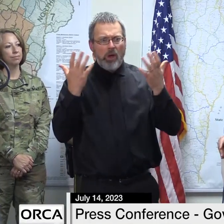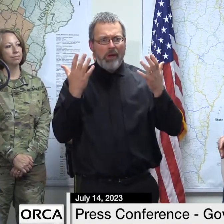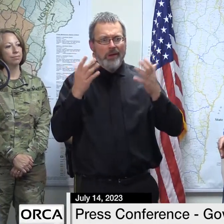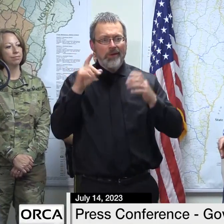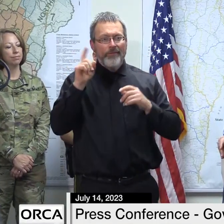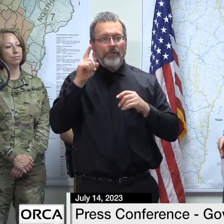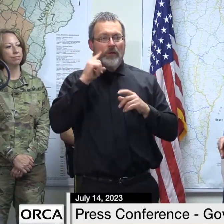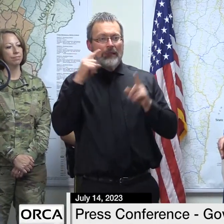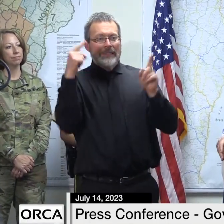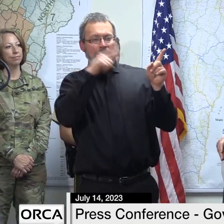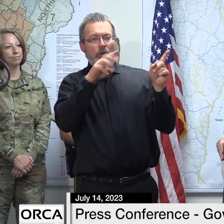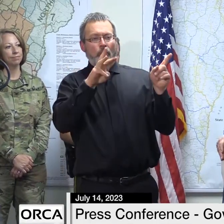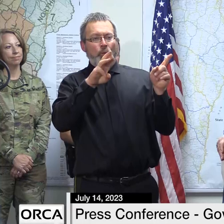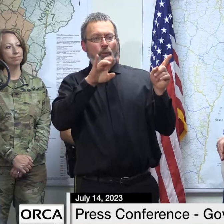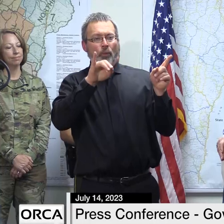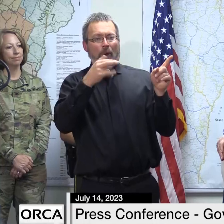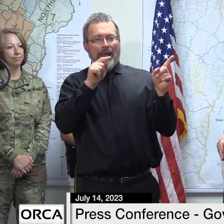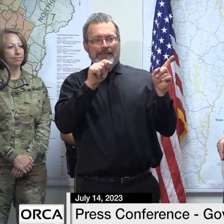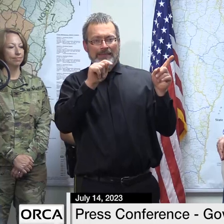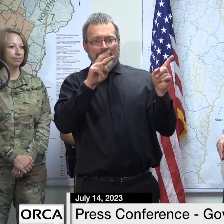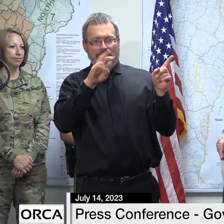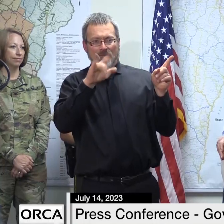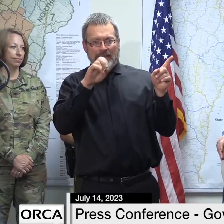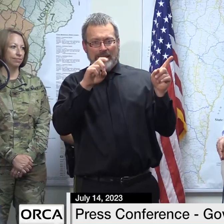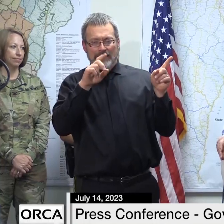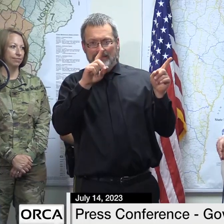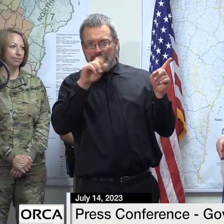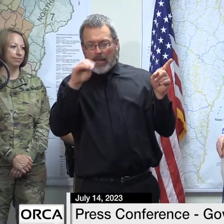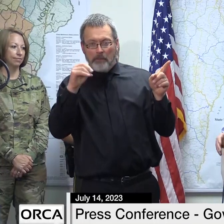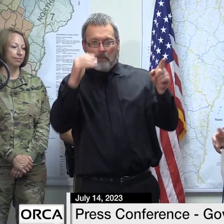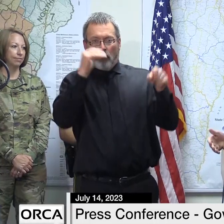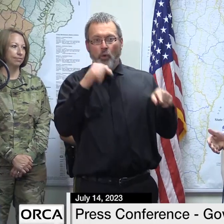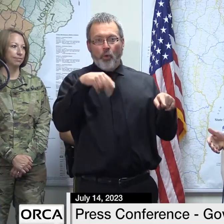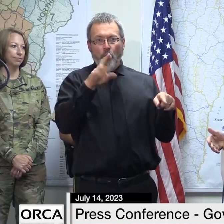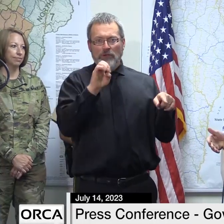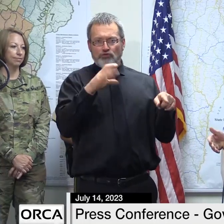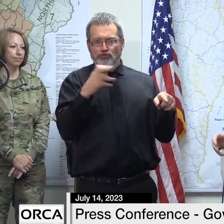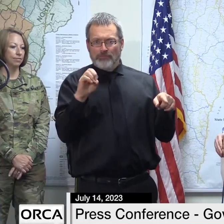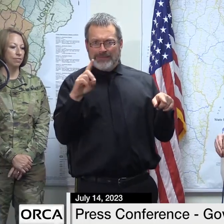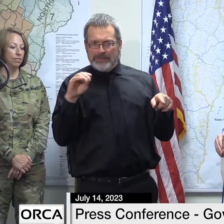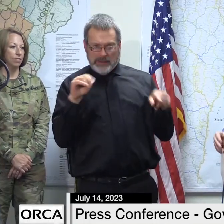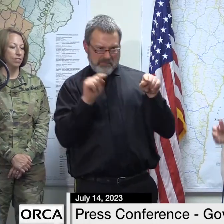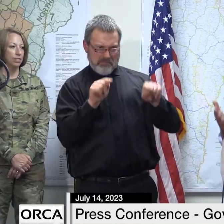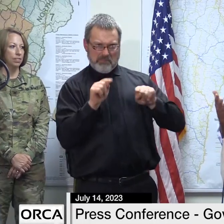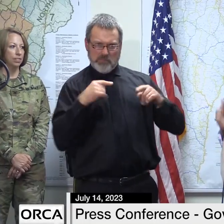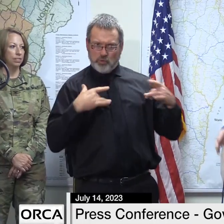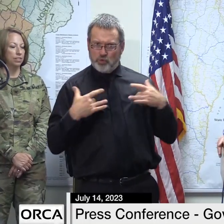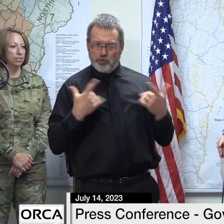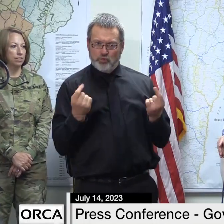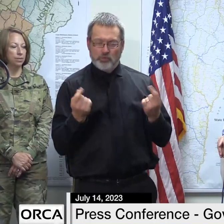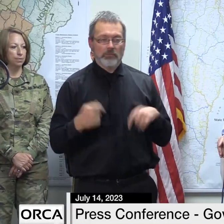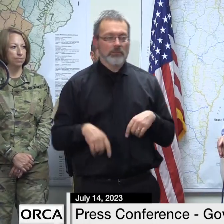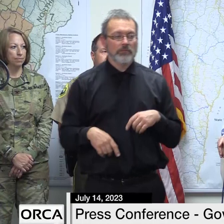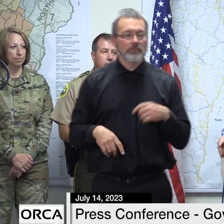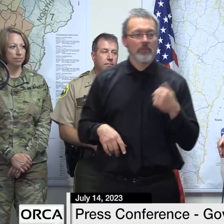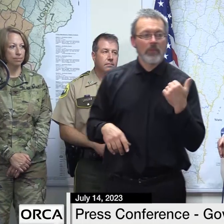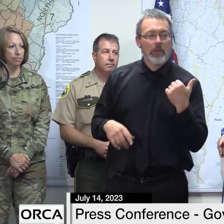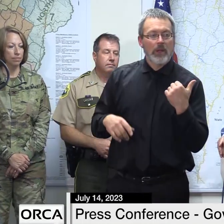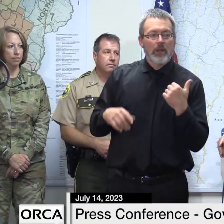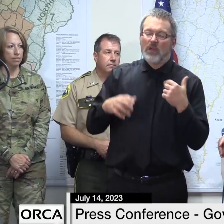All of them. We continue to monitor them, and we'll continue to see if there's any damage. We were concerned about the